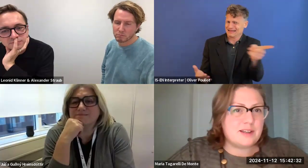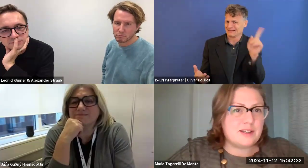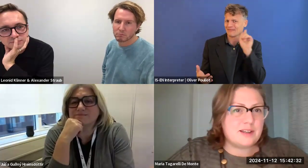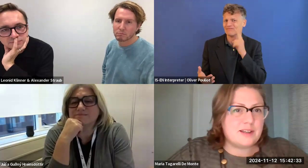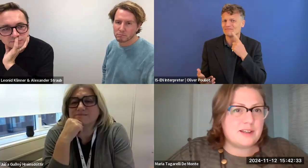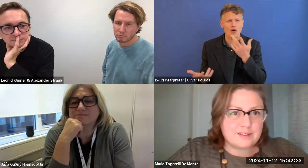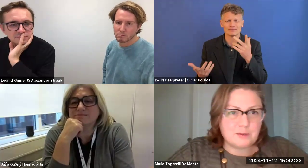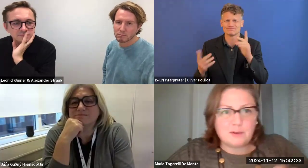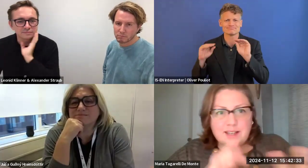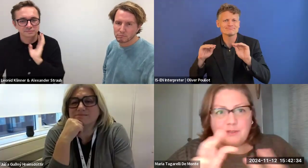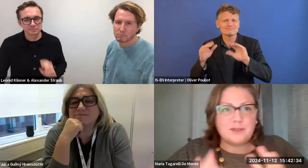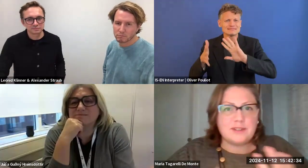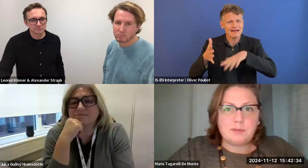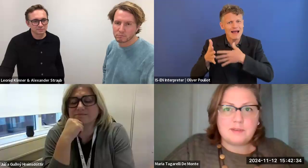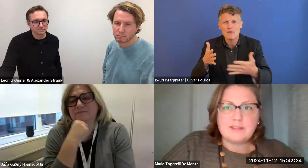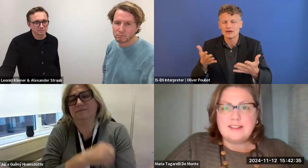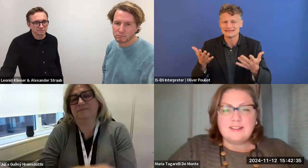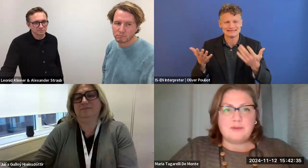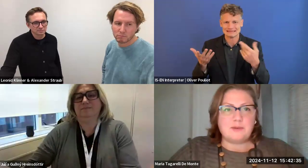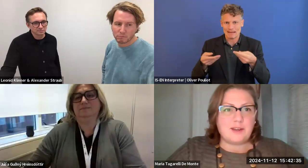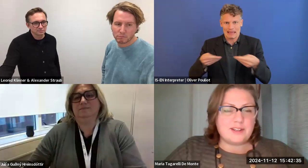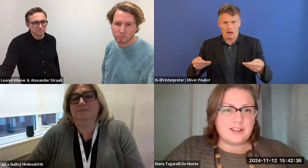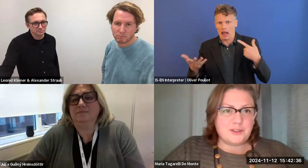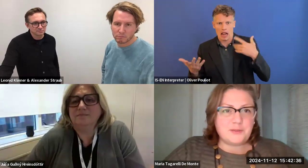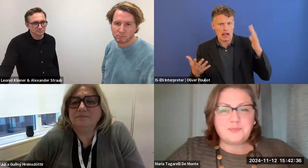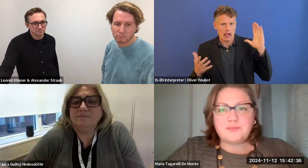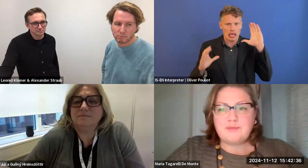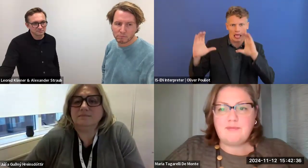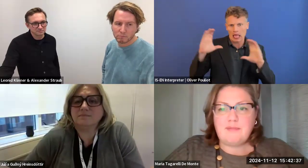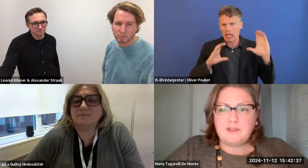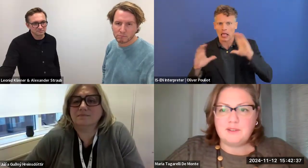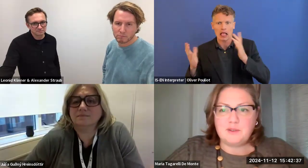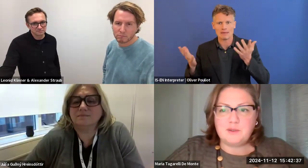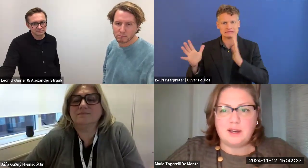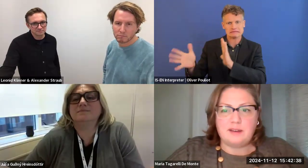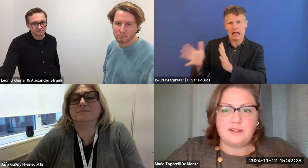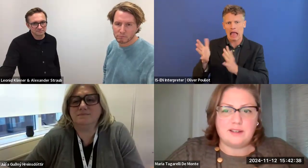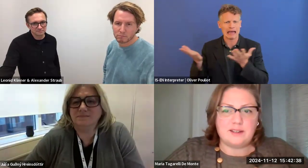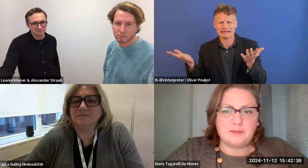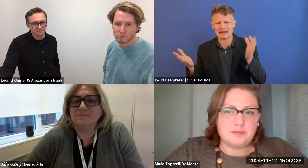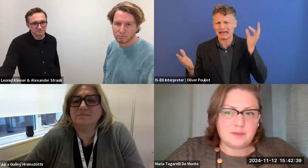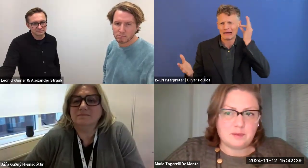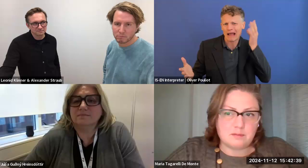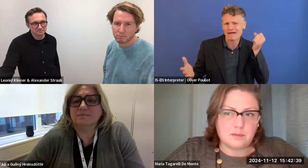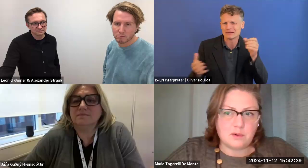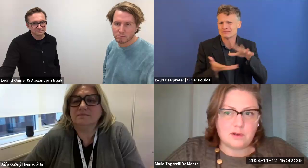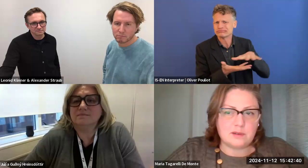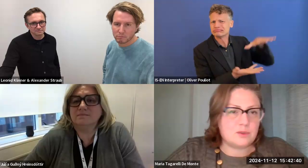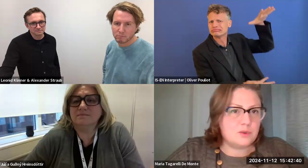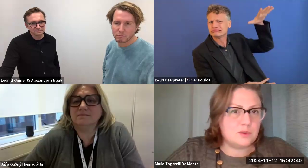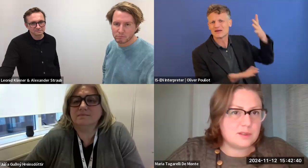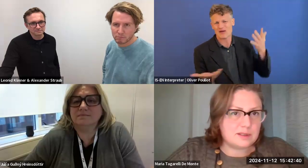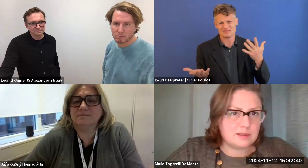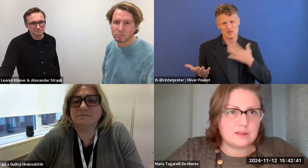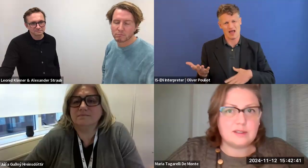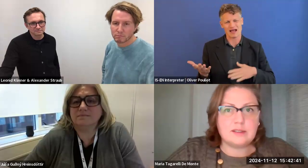to study appropriately. So we always have to adapt one way or the other. So it's good to have